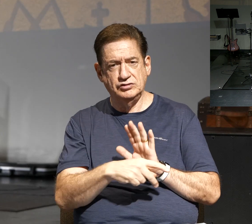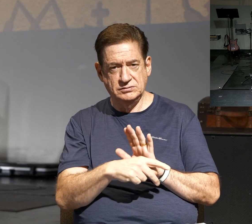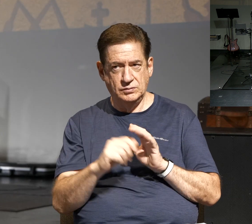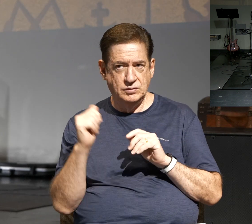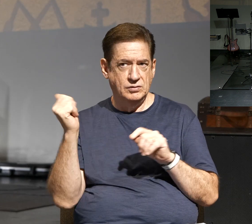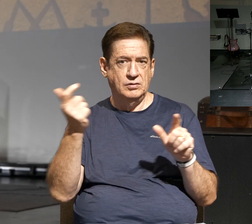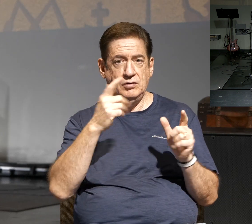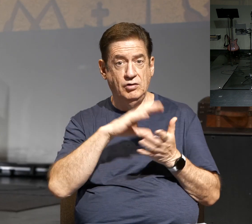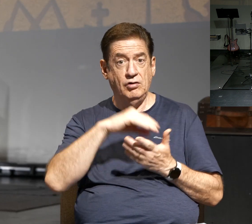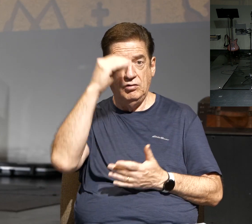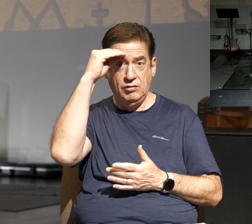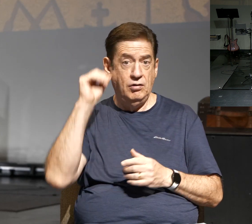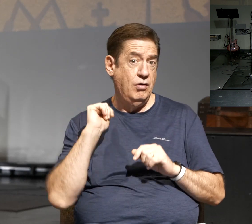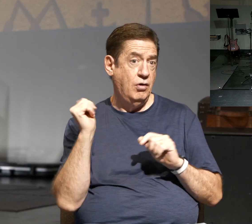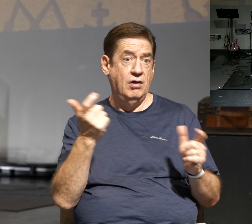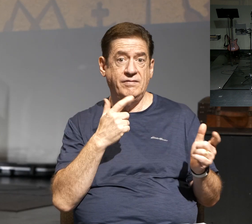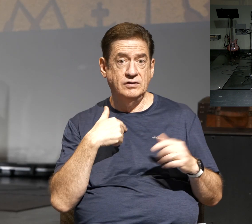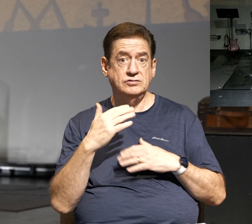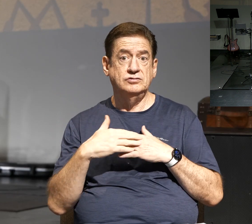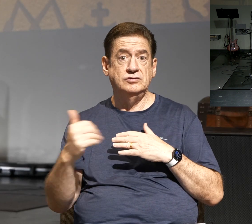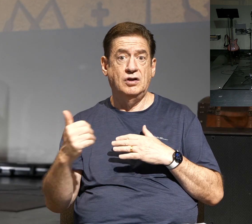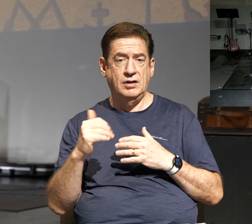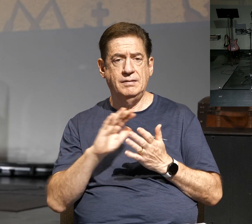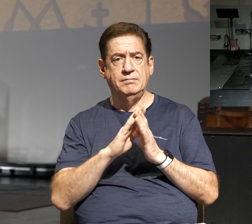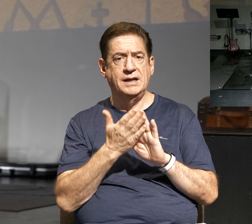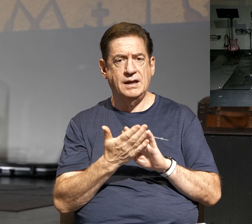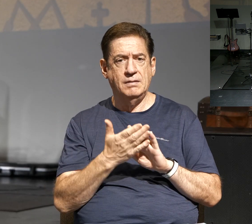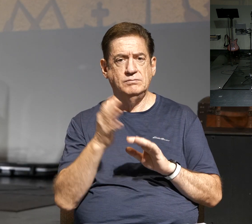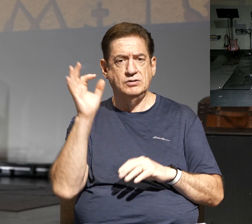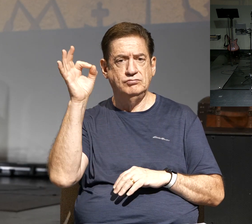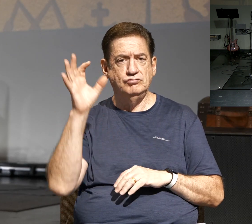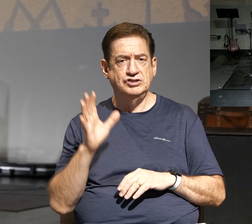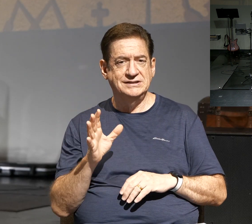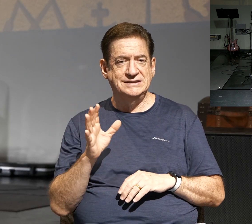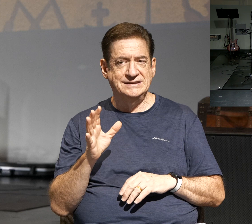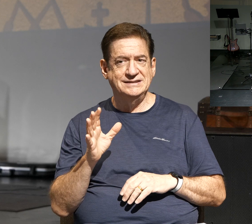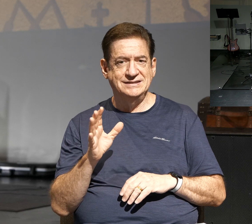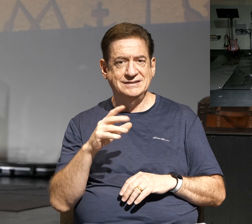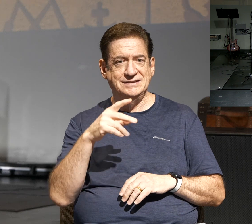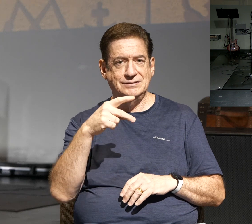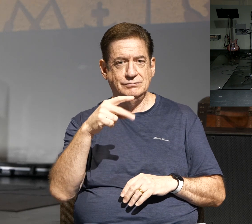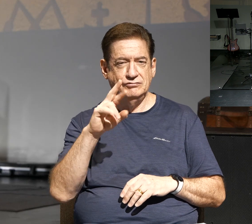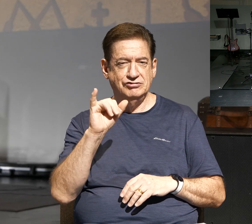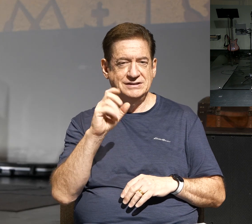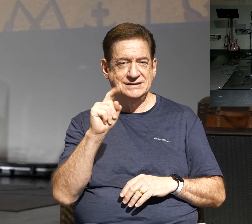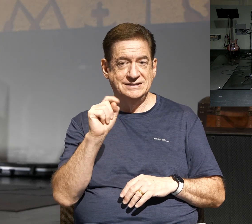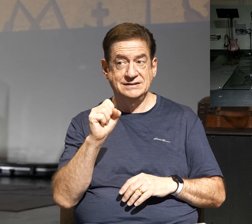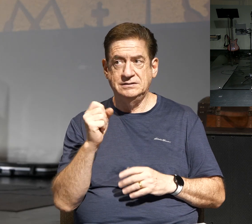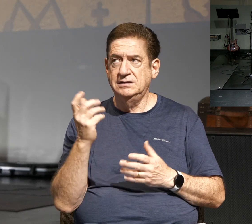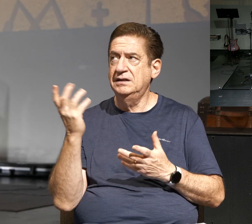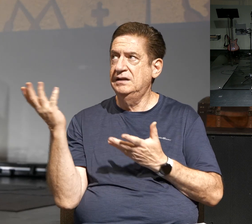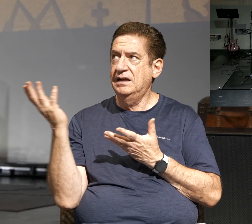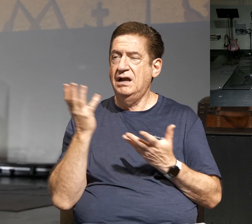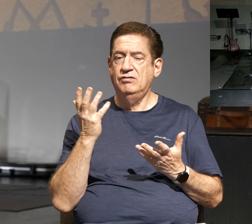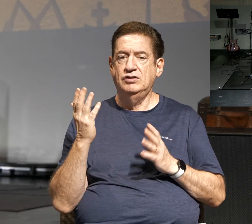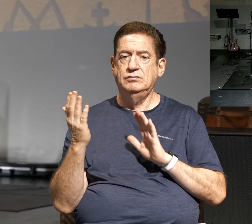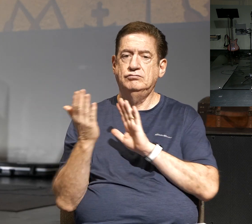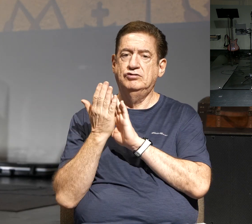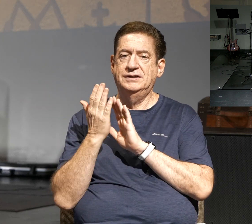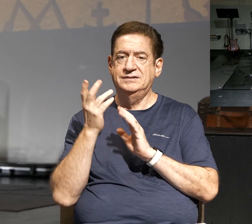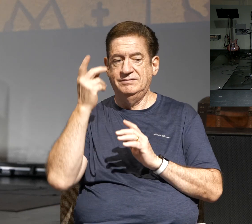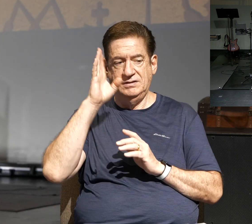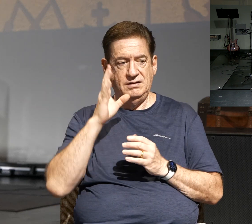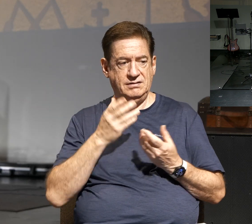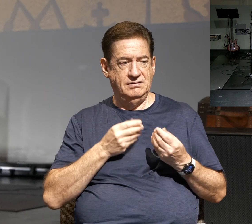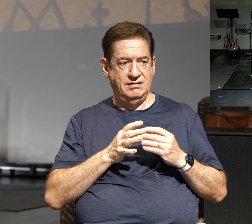all learn. All of us are called to be priests, carrying the presence of God and leading others